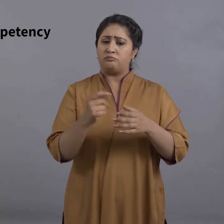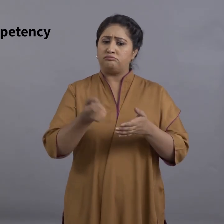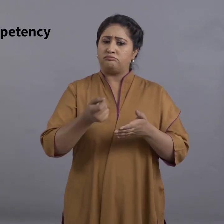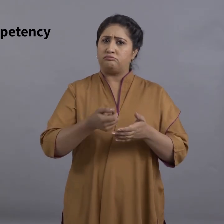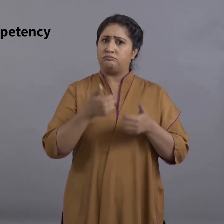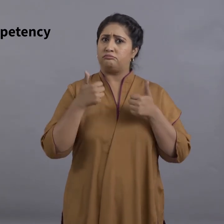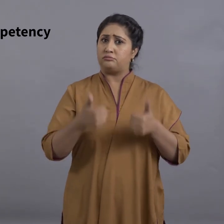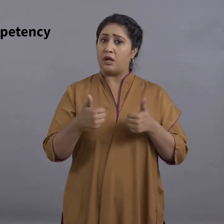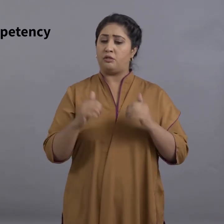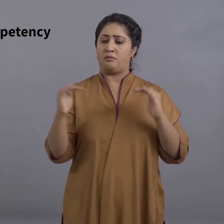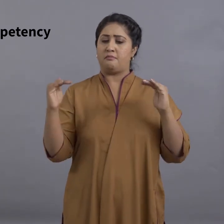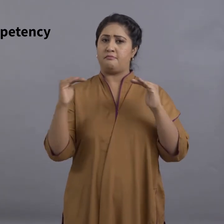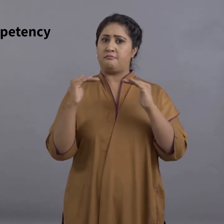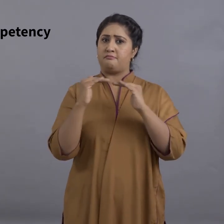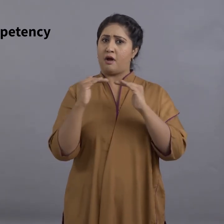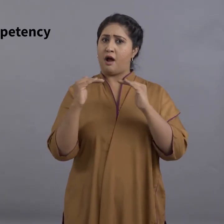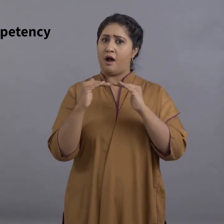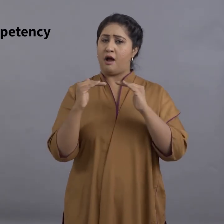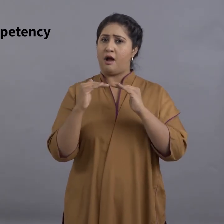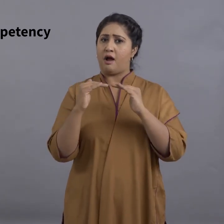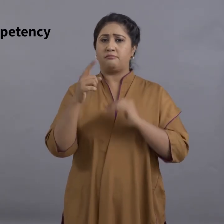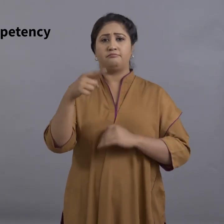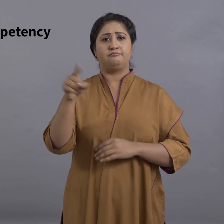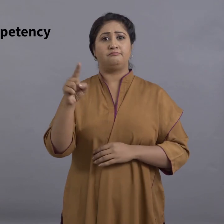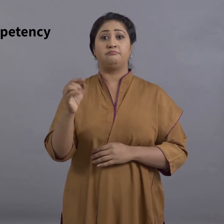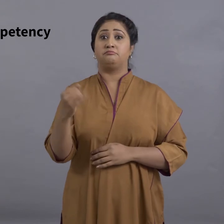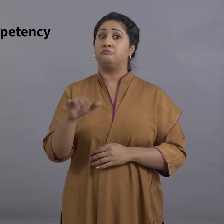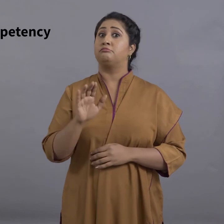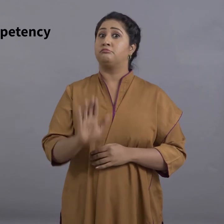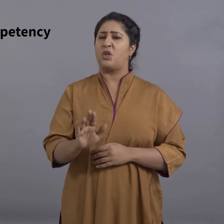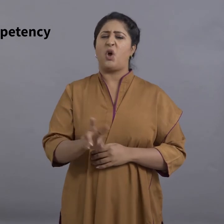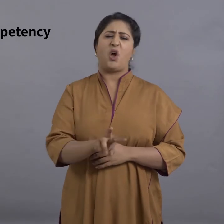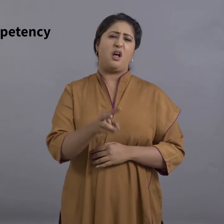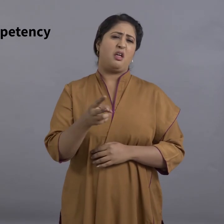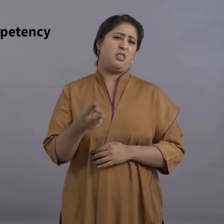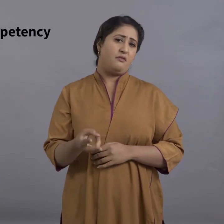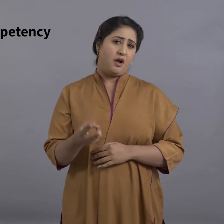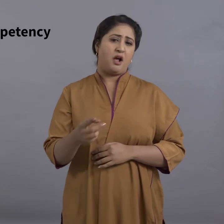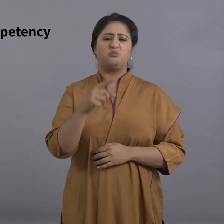mark the student as yes, otherwise mark as no.